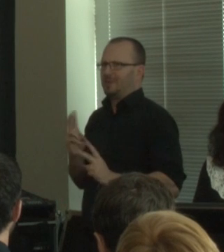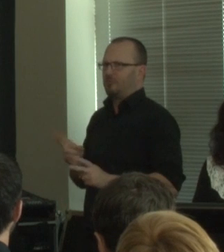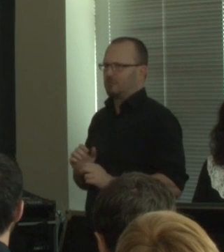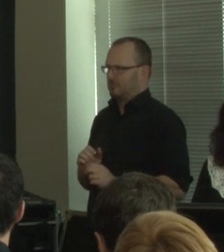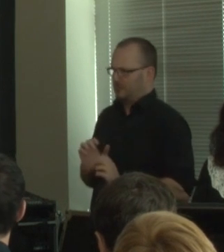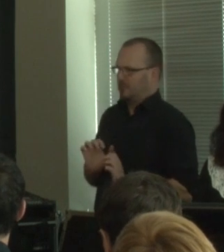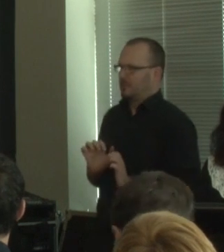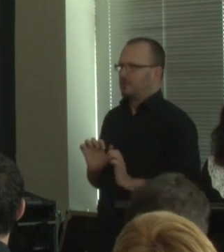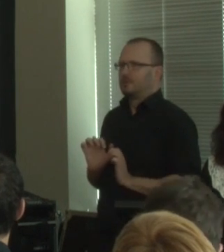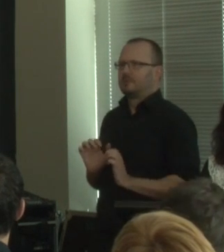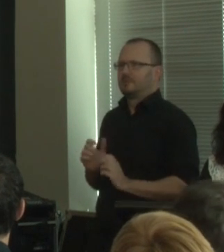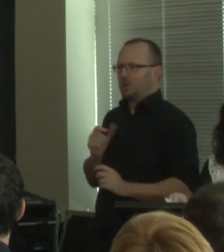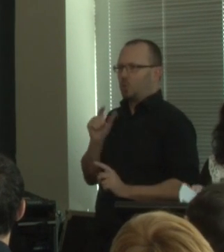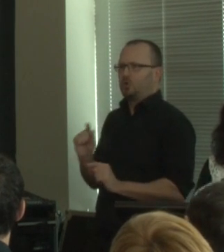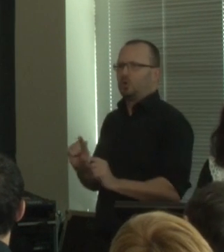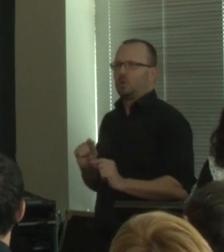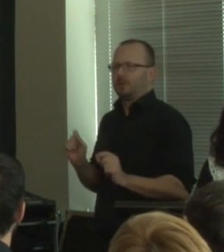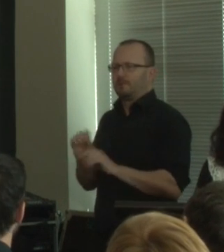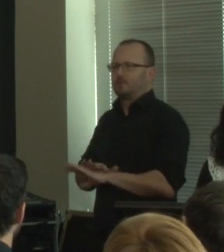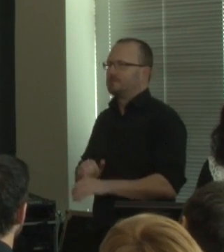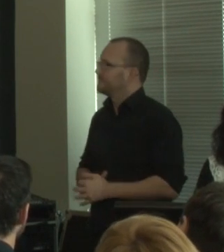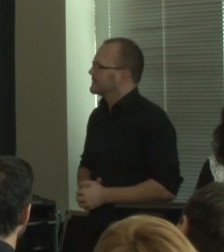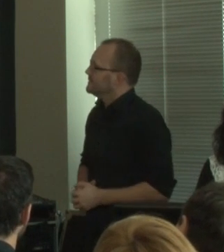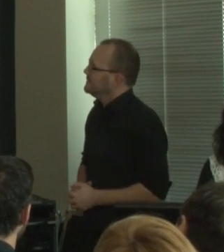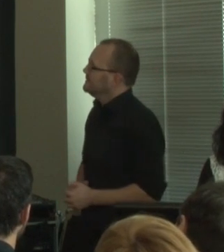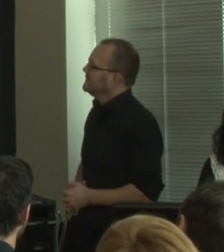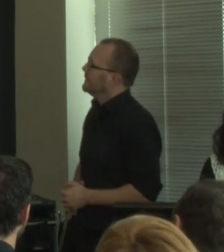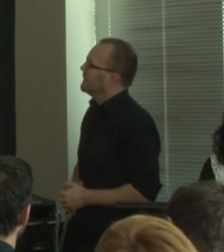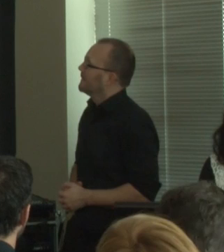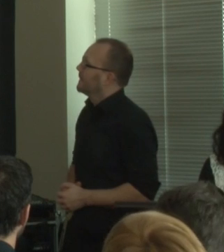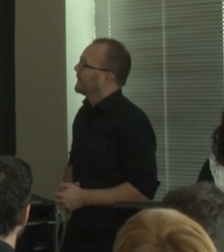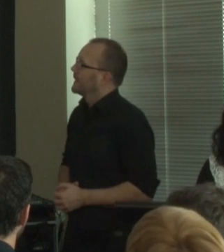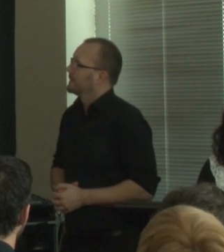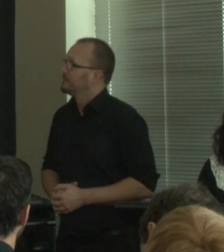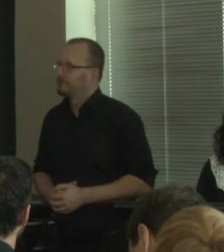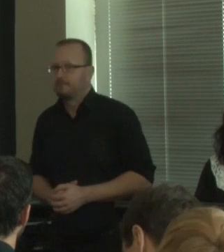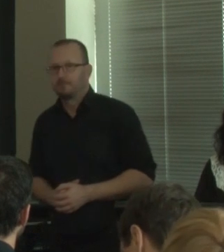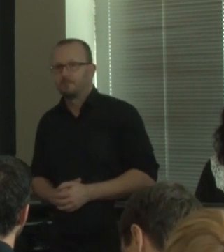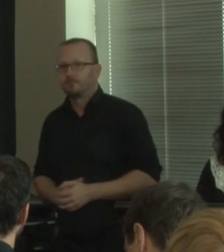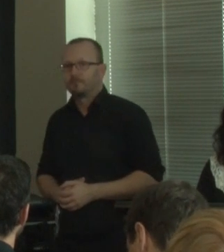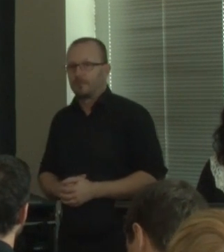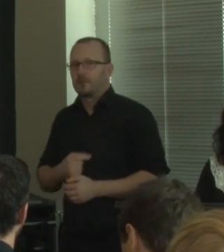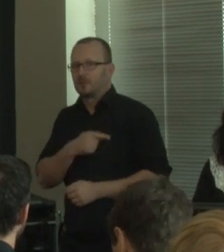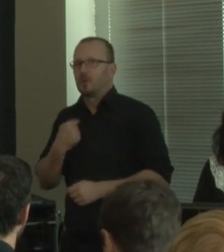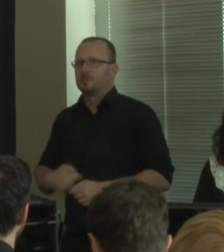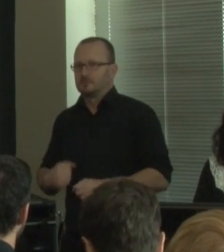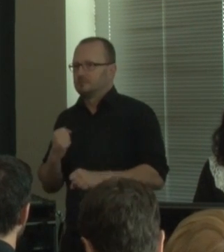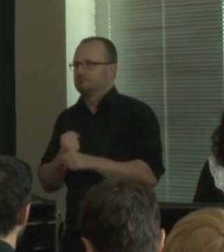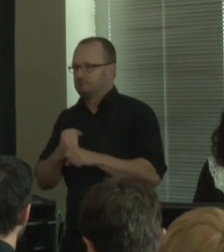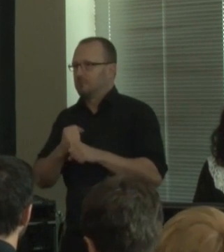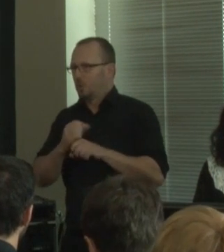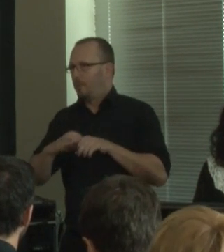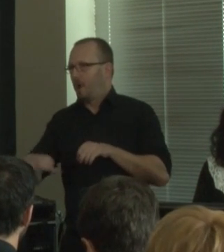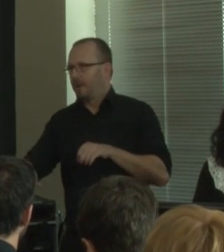have it be explained. So that solved that problem. Chinese gold miner. Wang Gong came from Bamboo Village